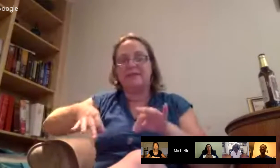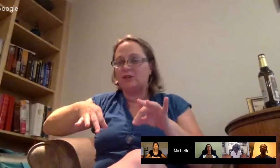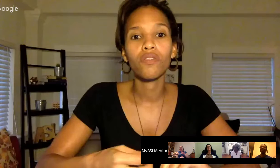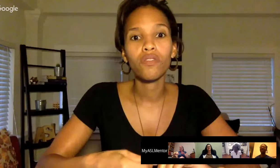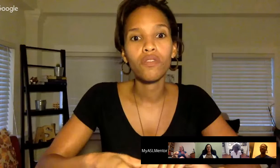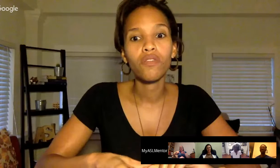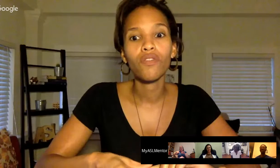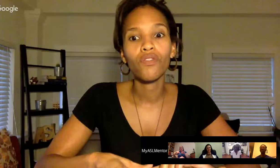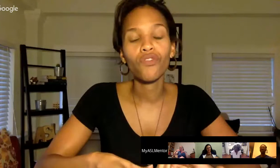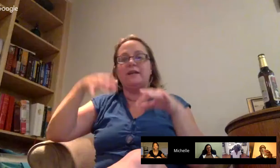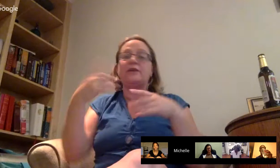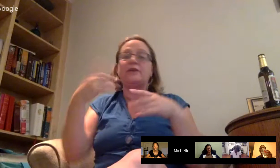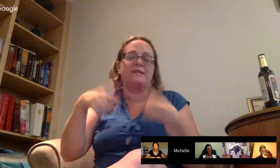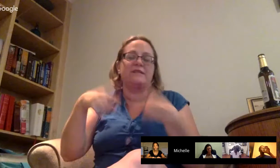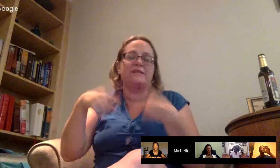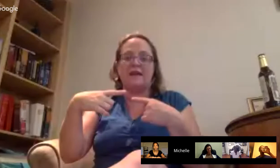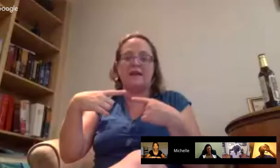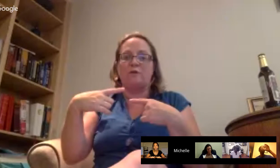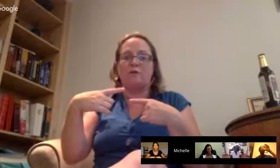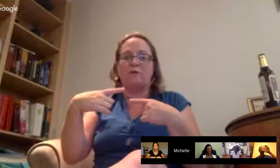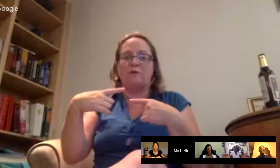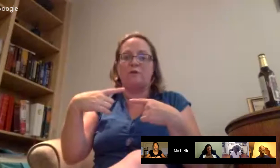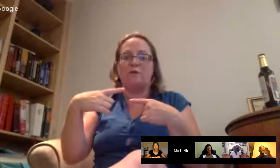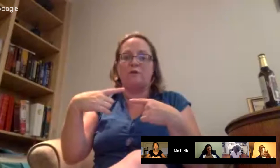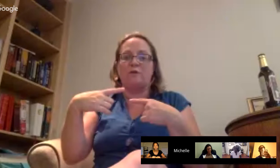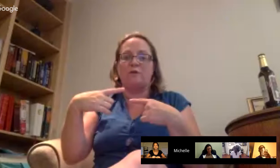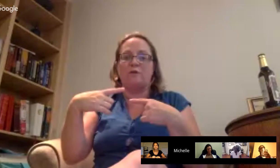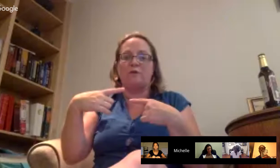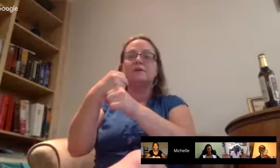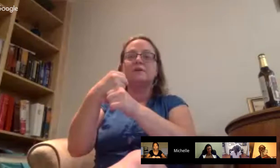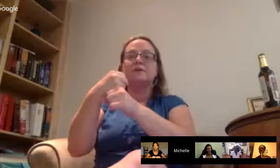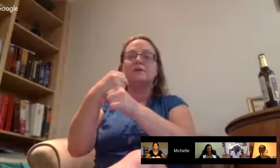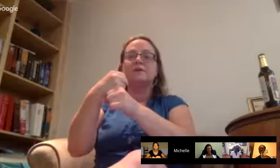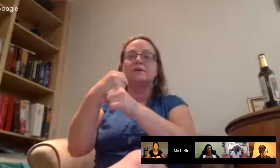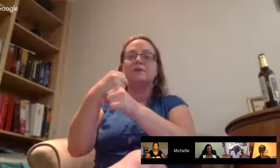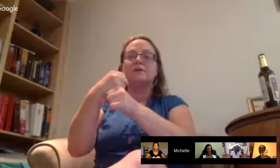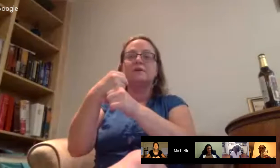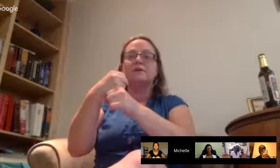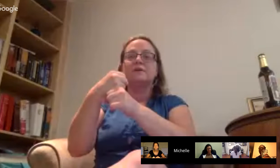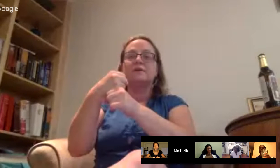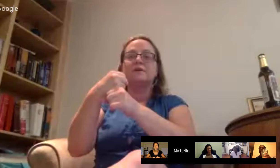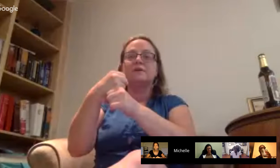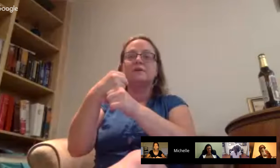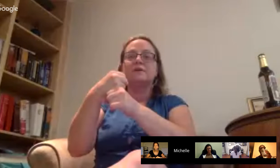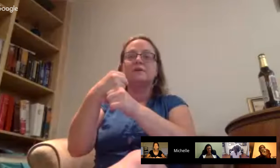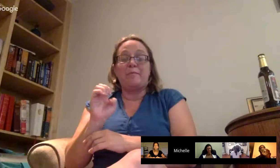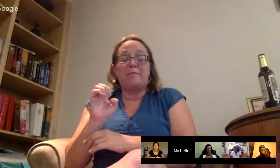there like a nice, I know there's an assign for it, but a nice for